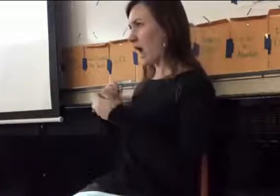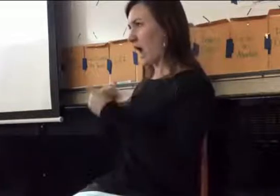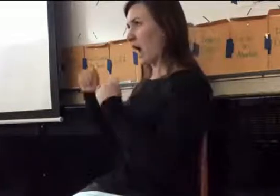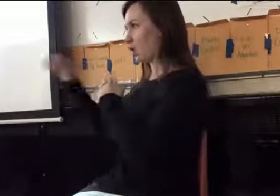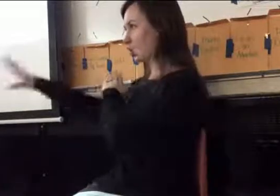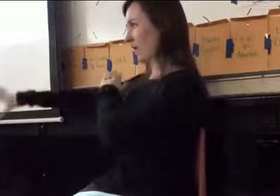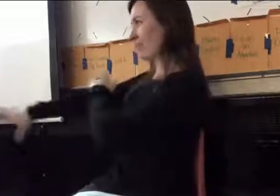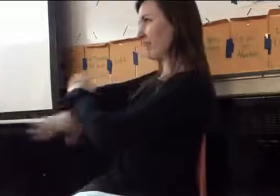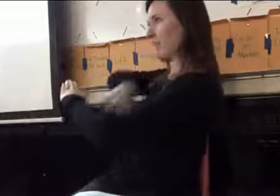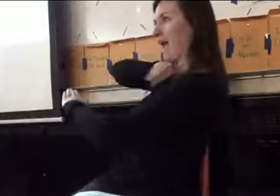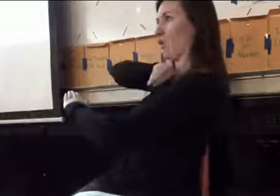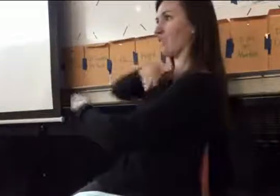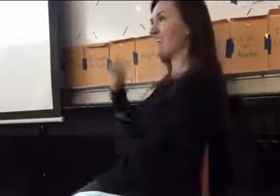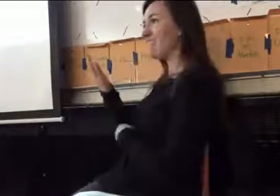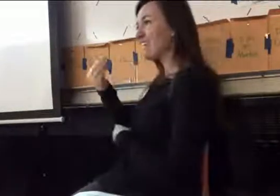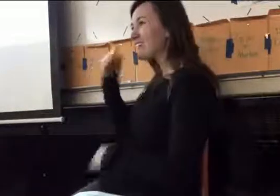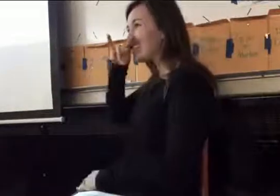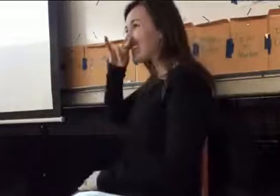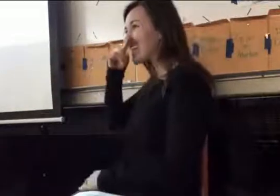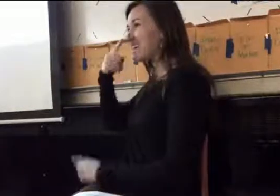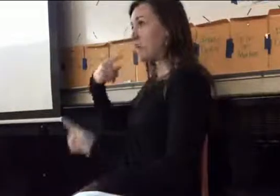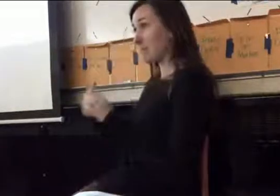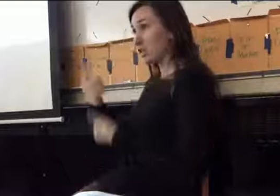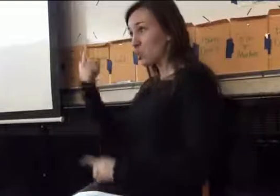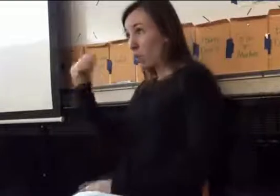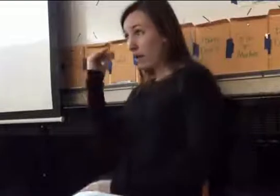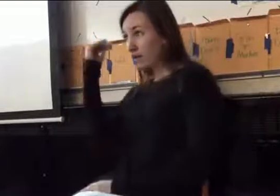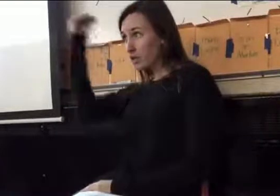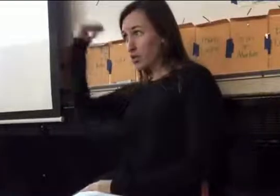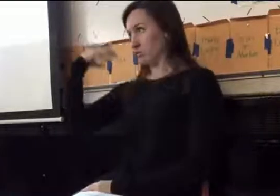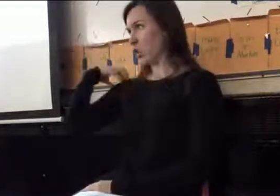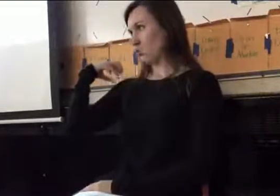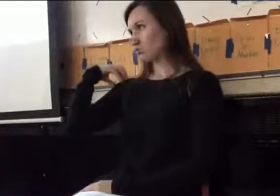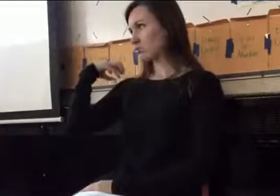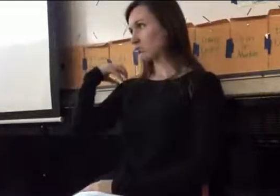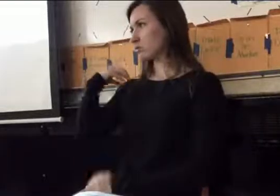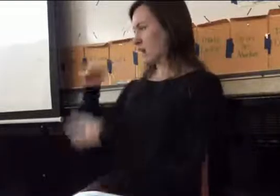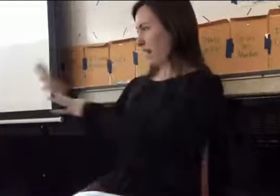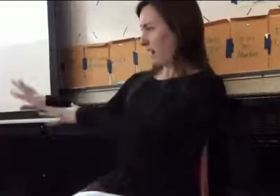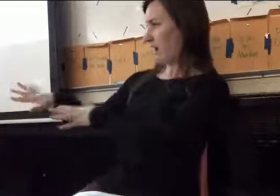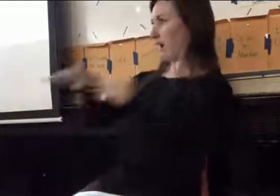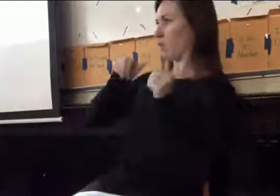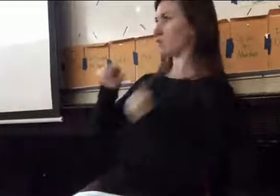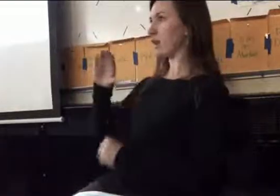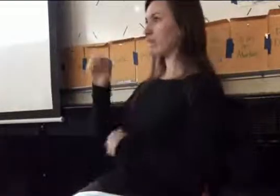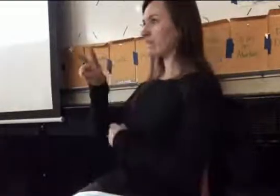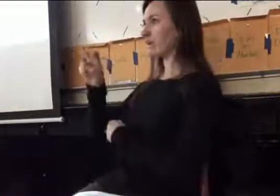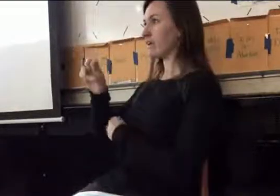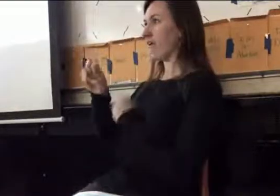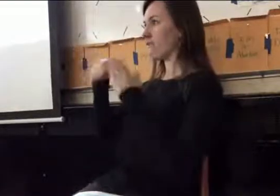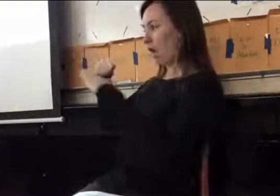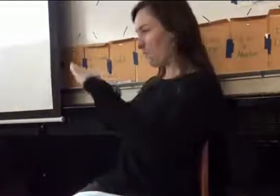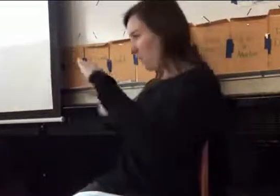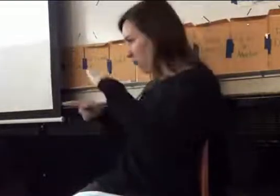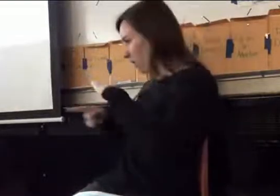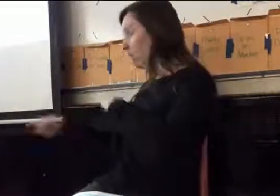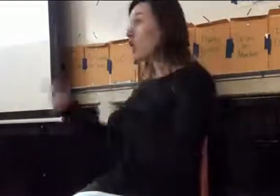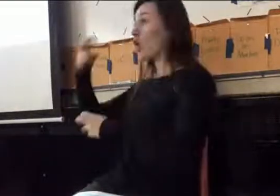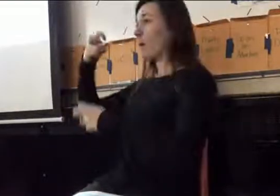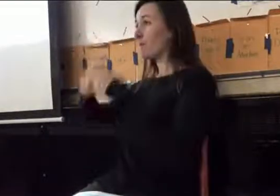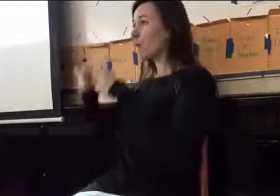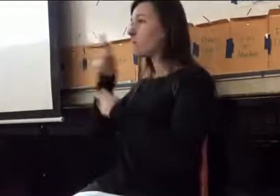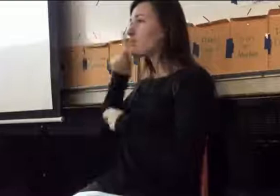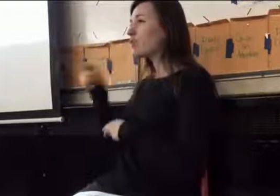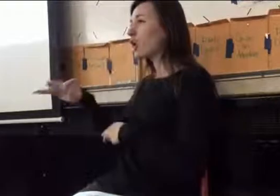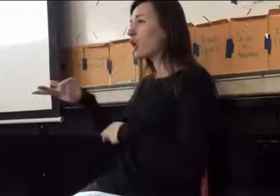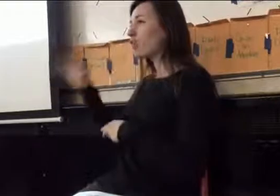group of about 15 kids plus an adult coach out of this cave? Because you have a problem. There are 3 separate